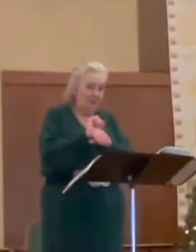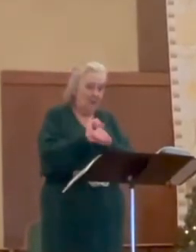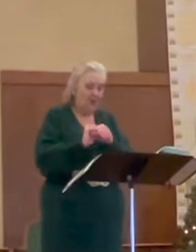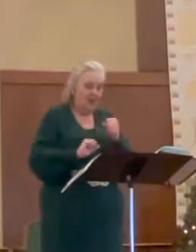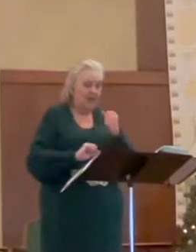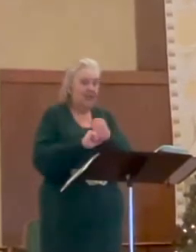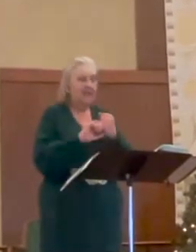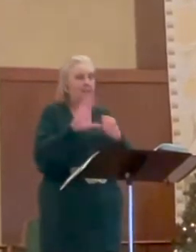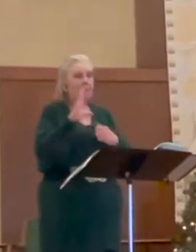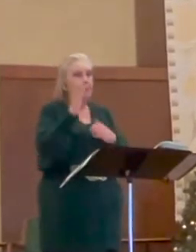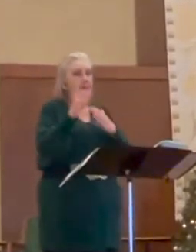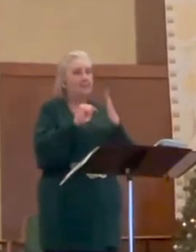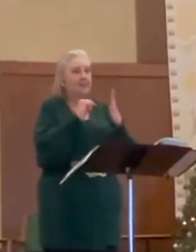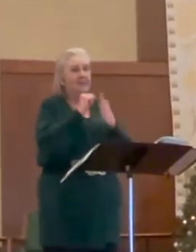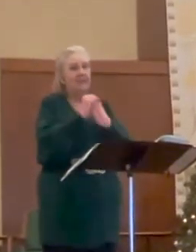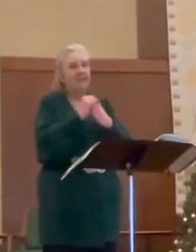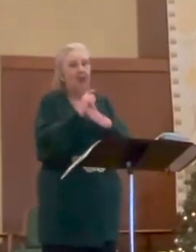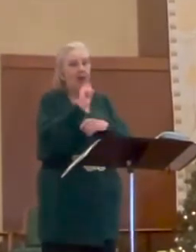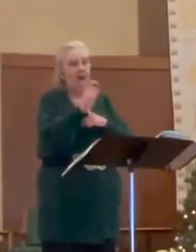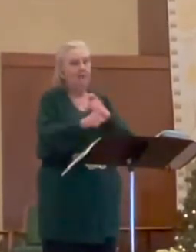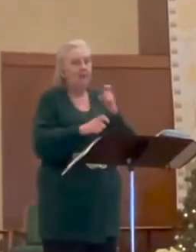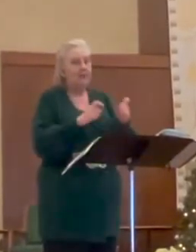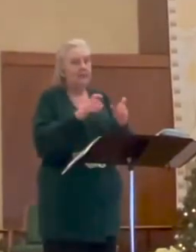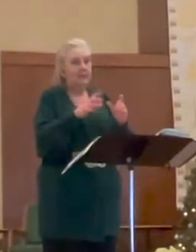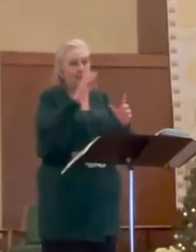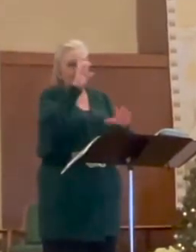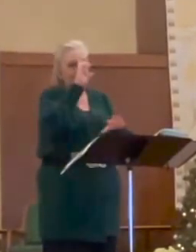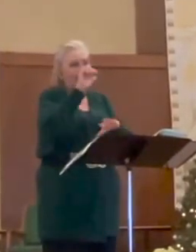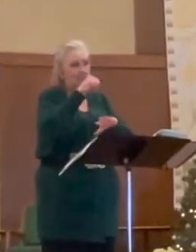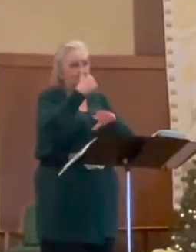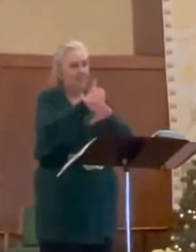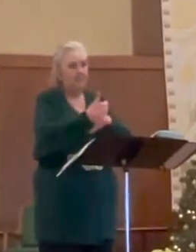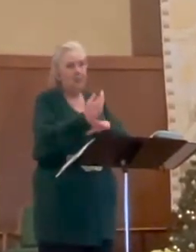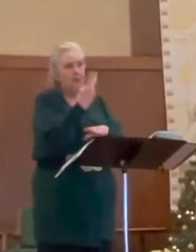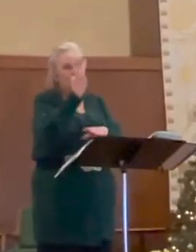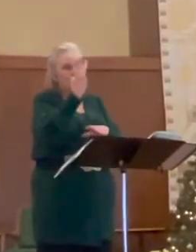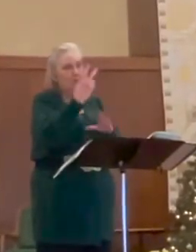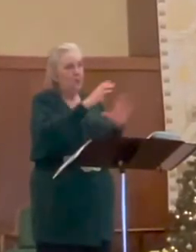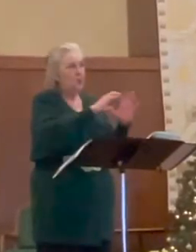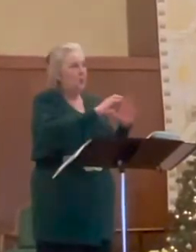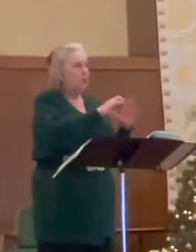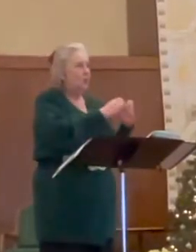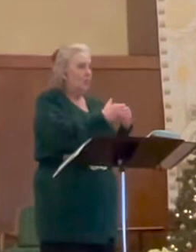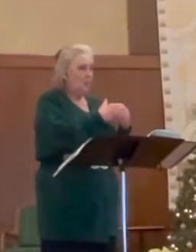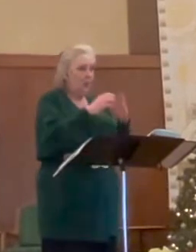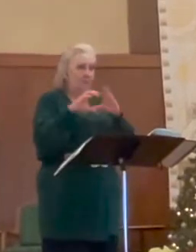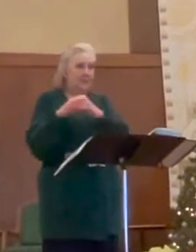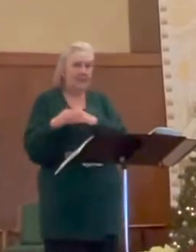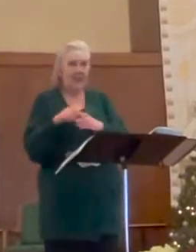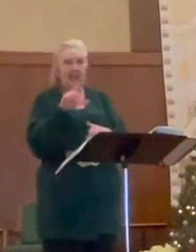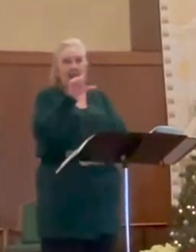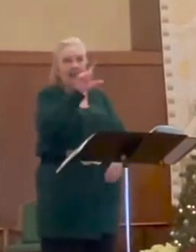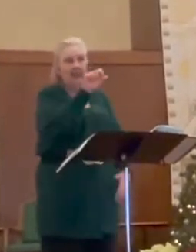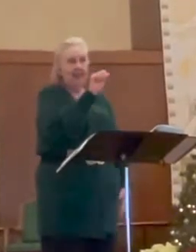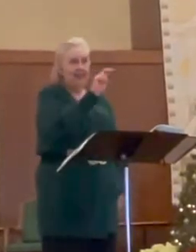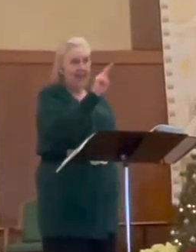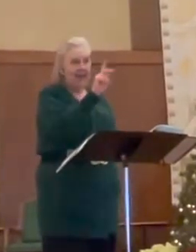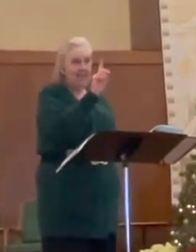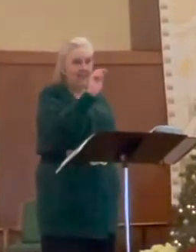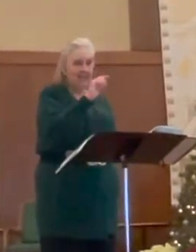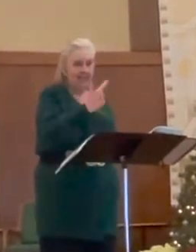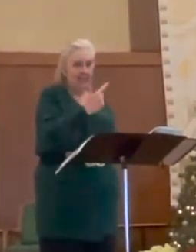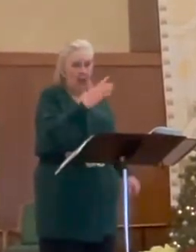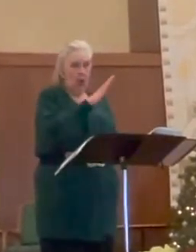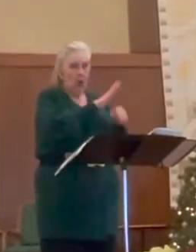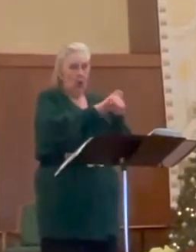Christmas season, our offerings are dedicated to two organizations, The Landy, which is a local